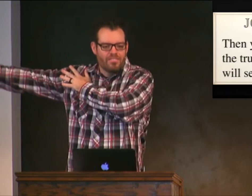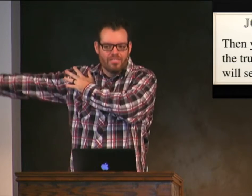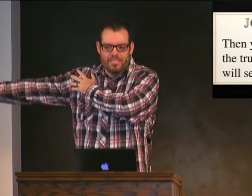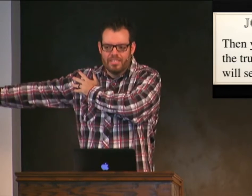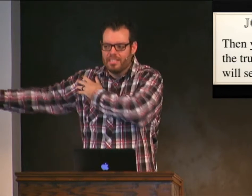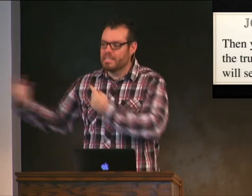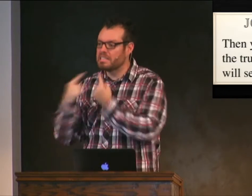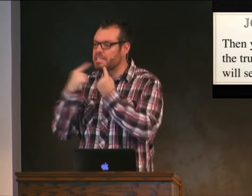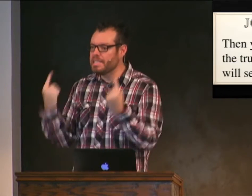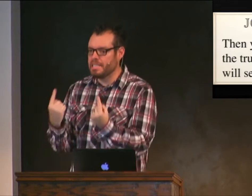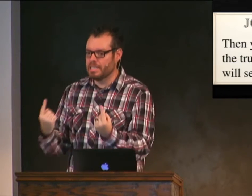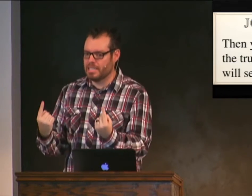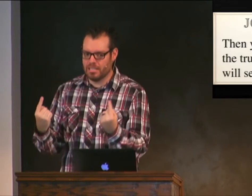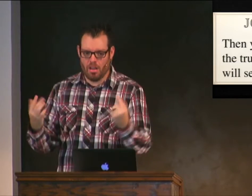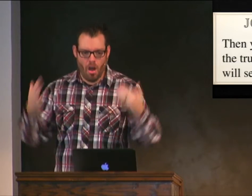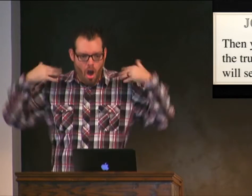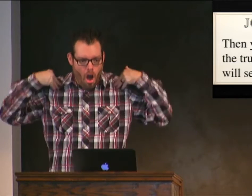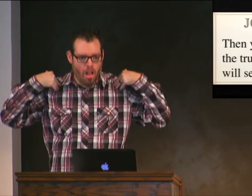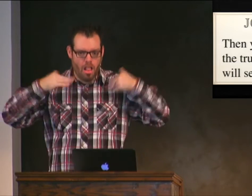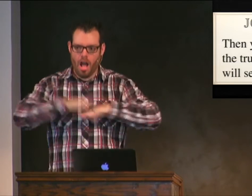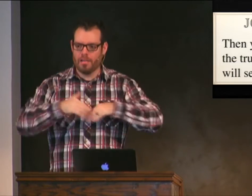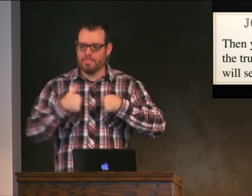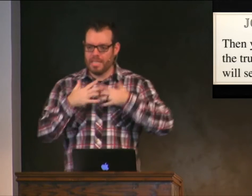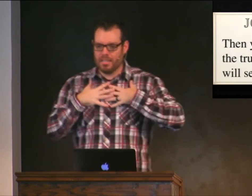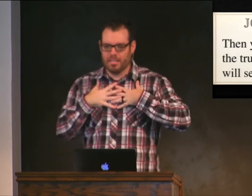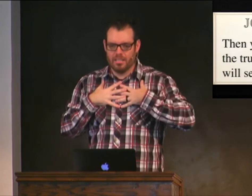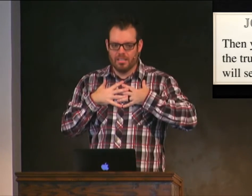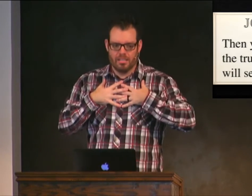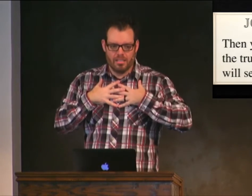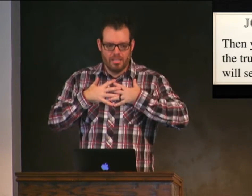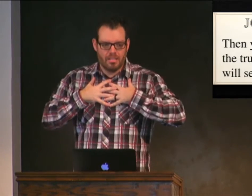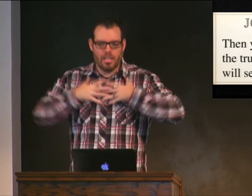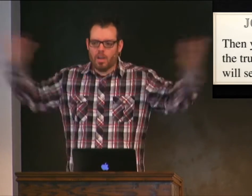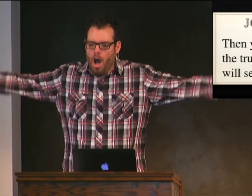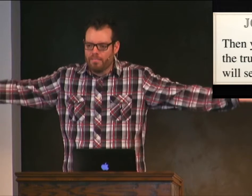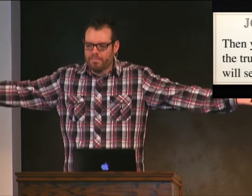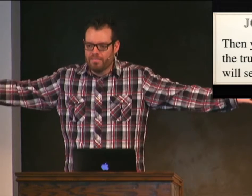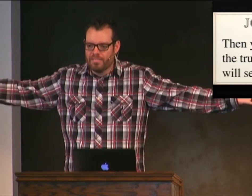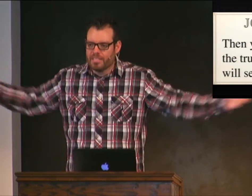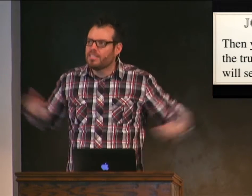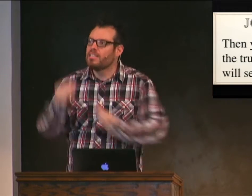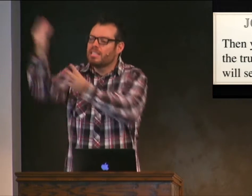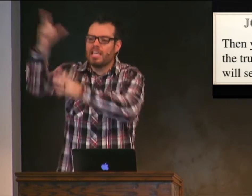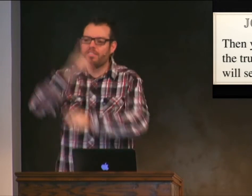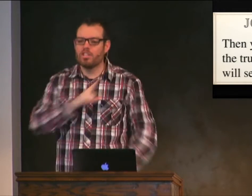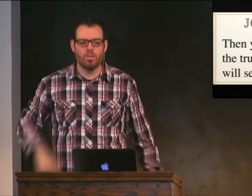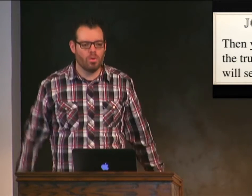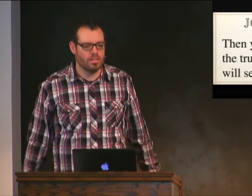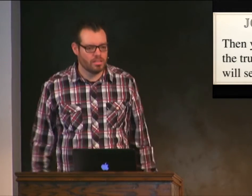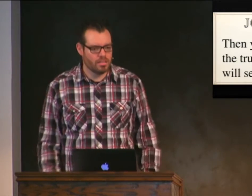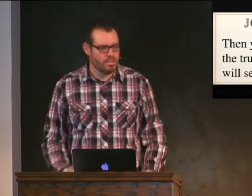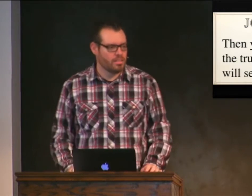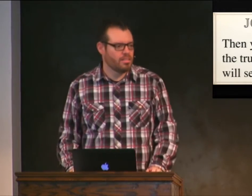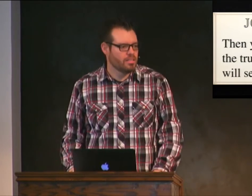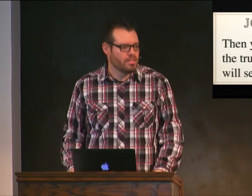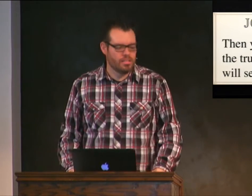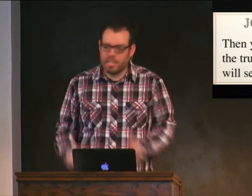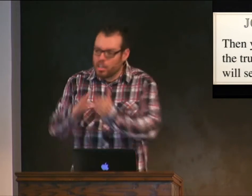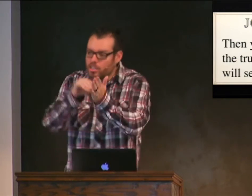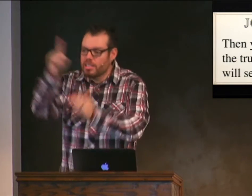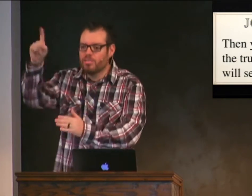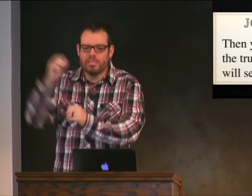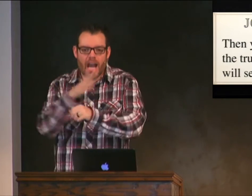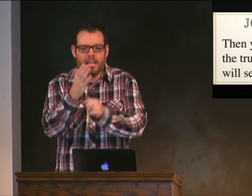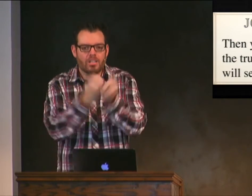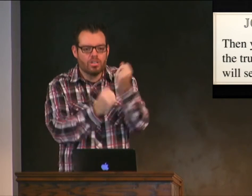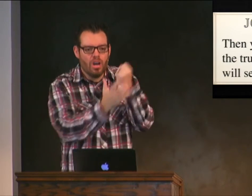gone. The sins, all on me. That's all. They gave it to the Lord. So